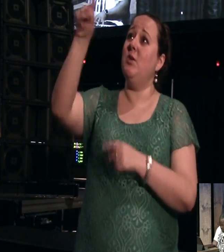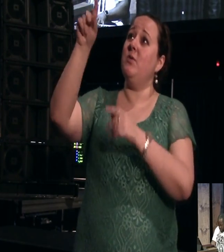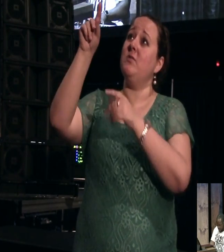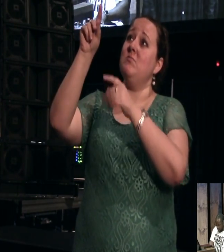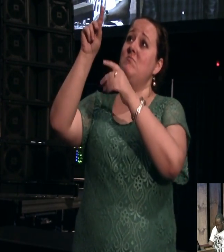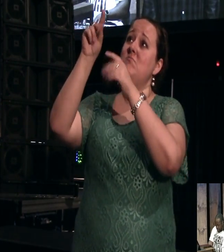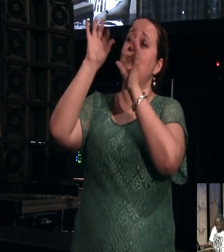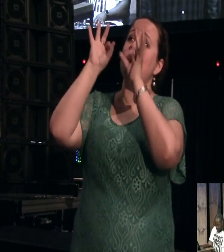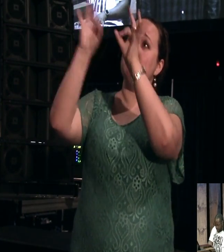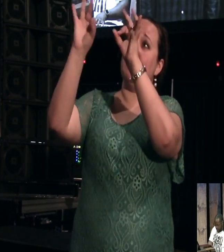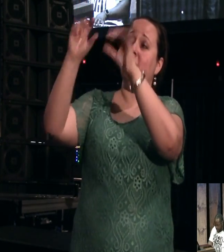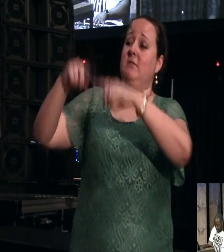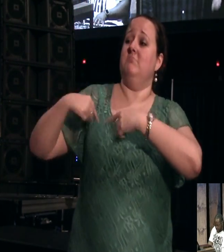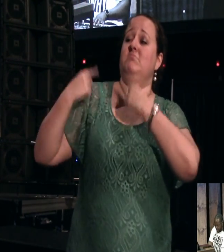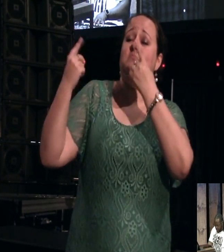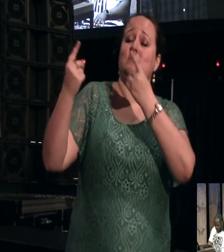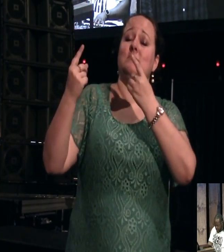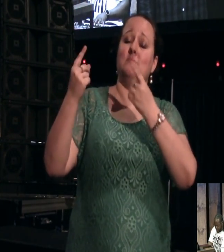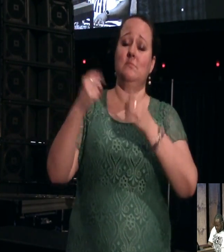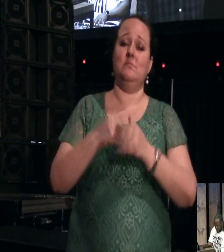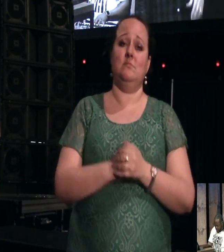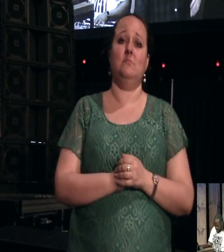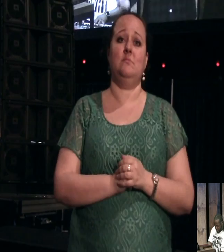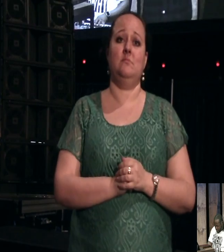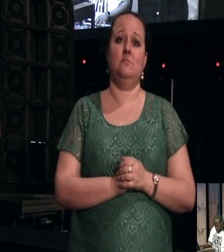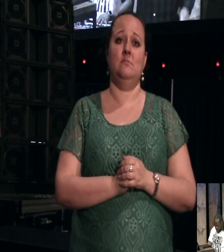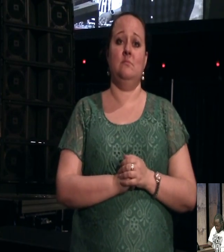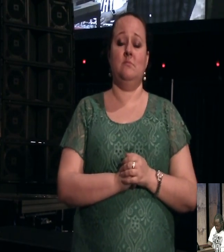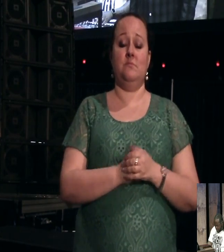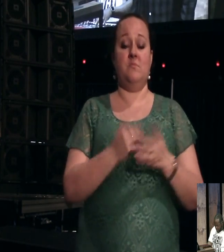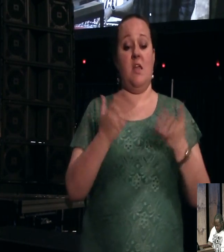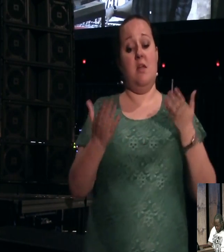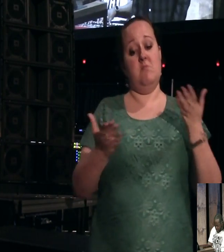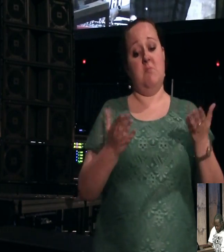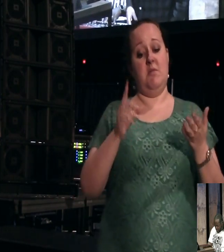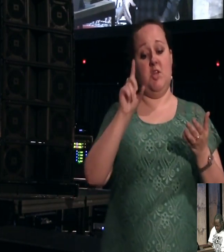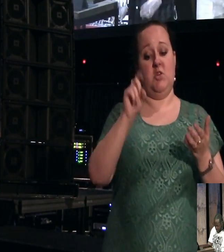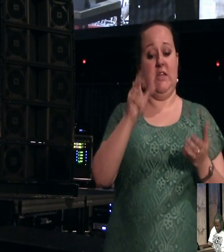desperate need for the only one who has ever been perfect, that's Jesus Christ.